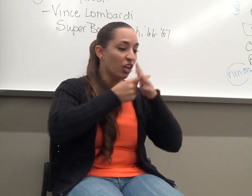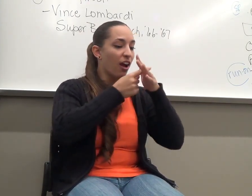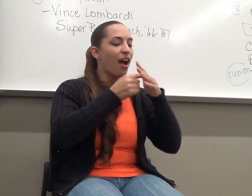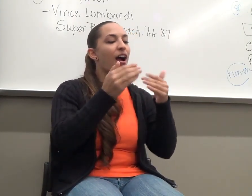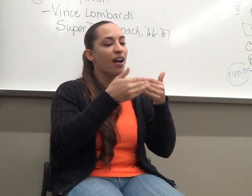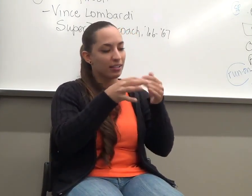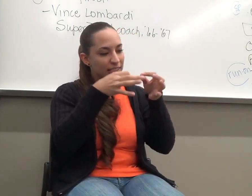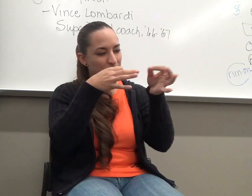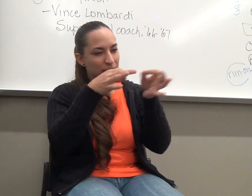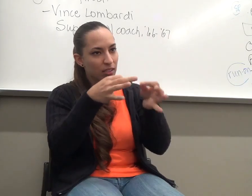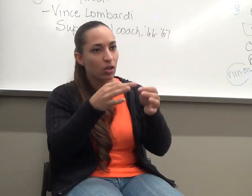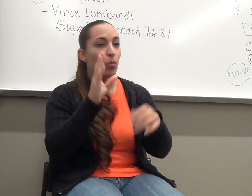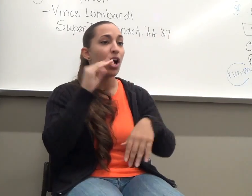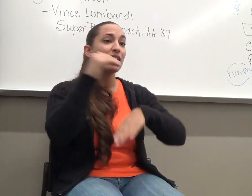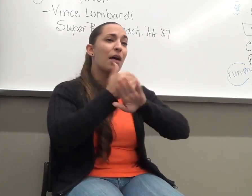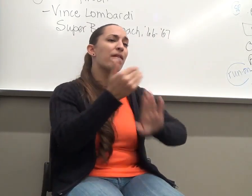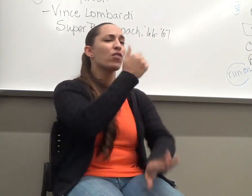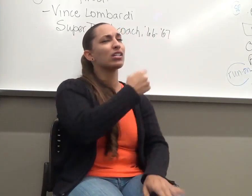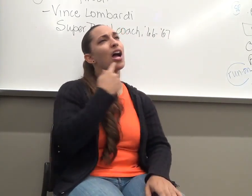Are you interested in reading that paper?